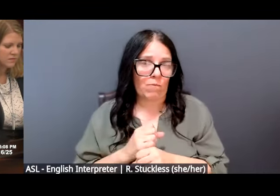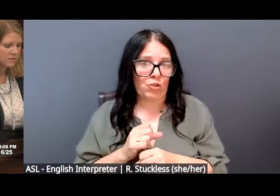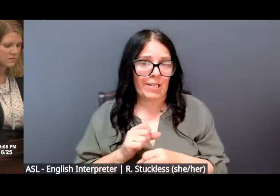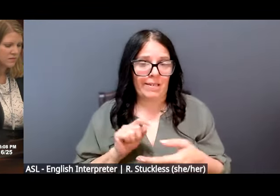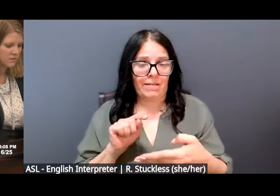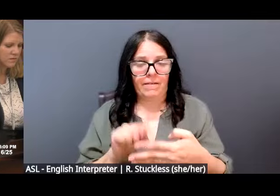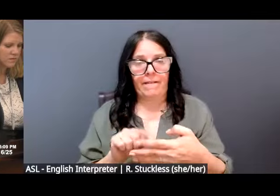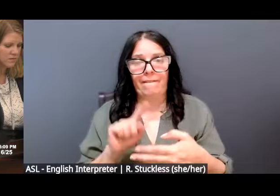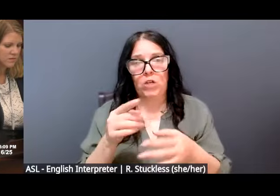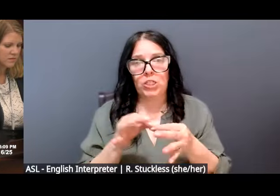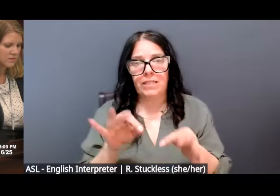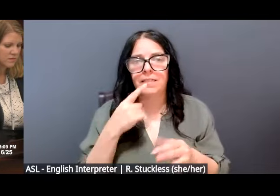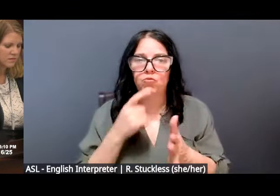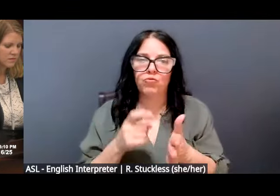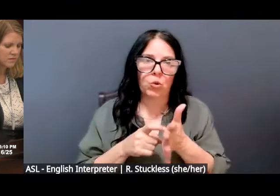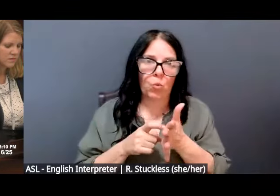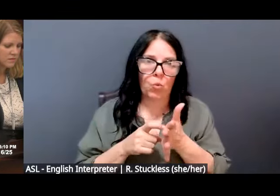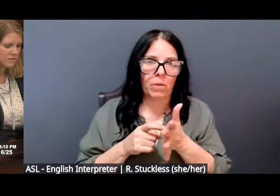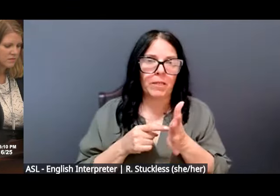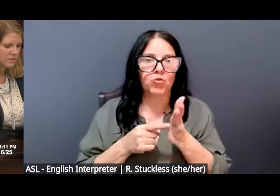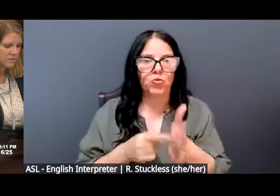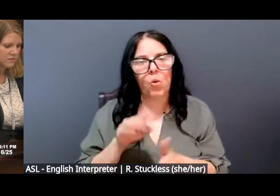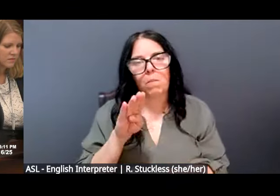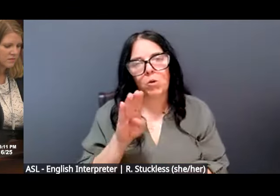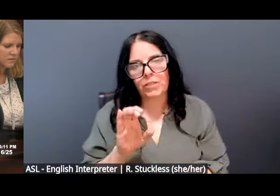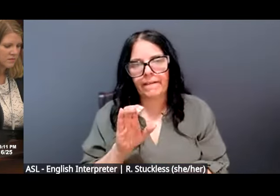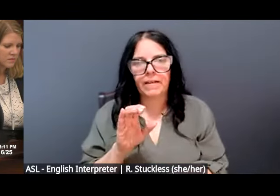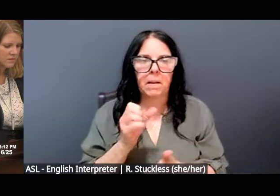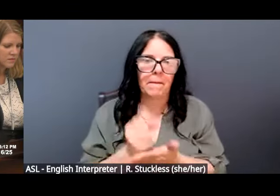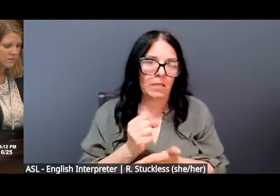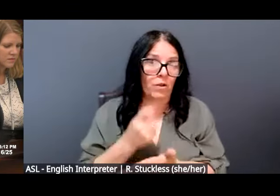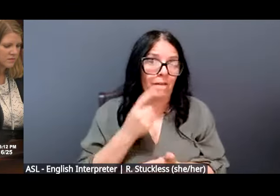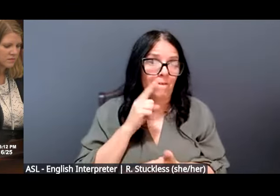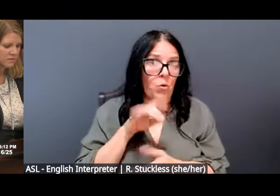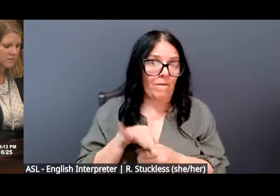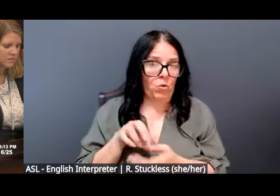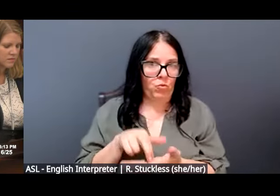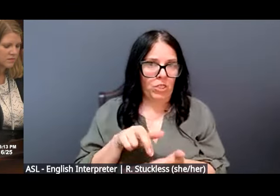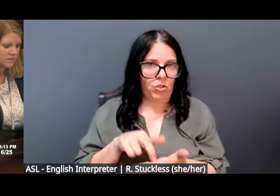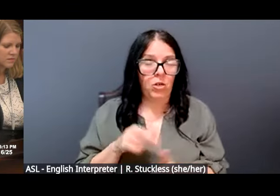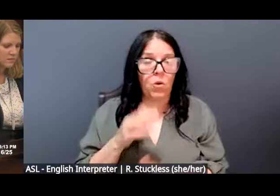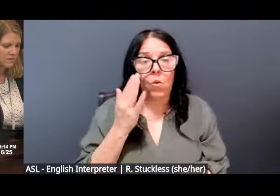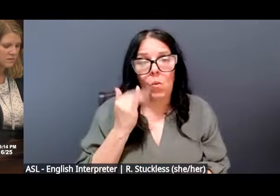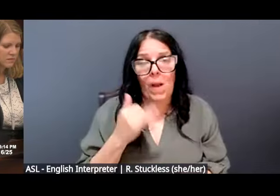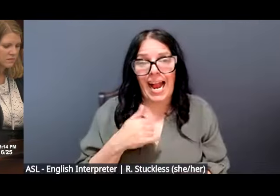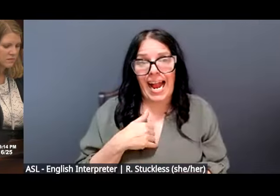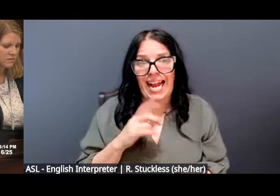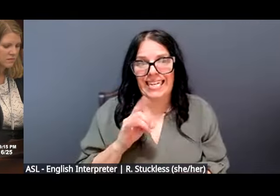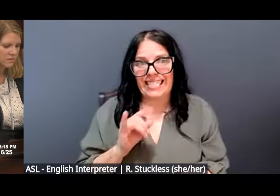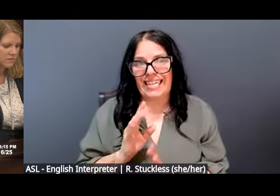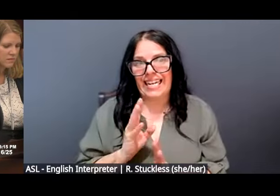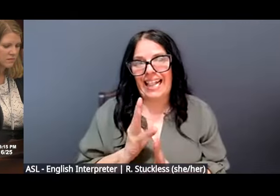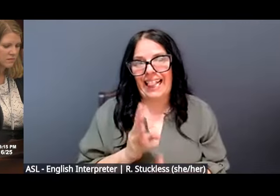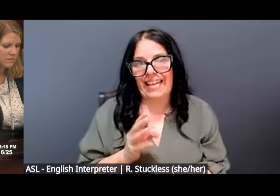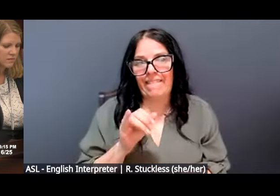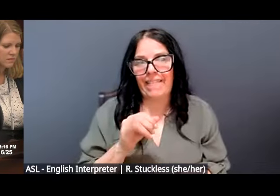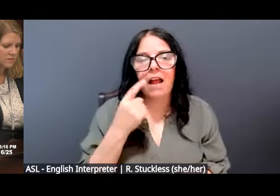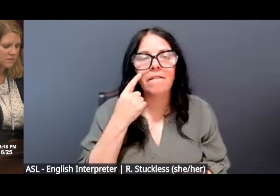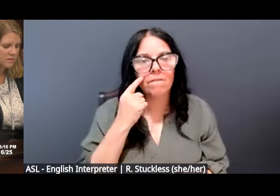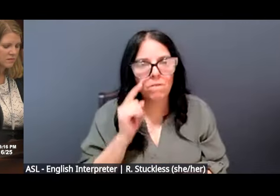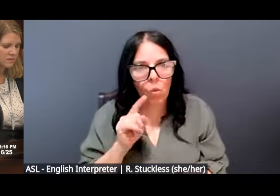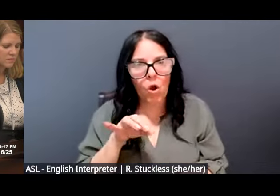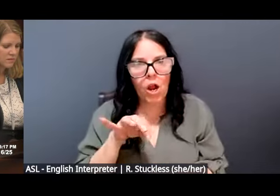showing birth certificate, passport for voter registration, the reason I kept that for voter registration in there, and the reason I